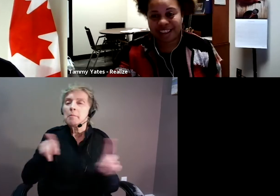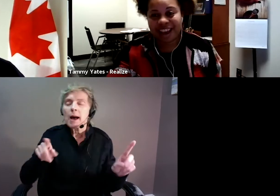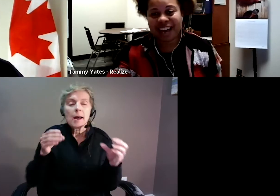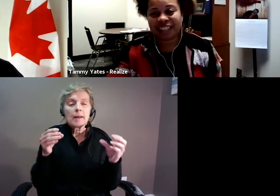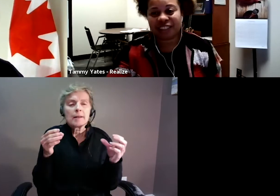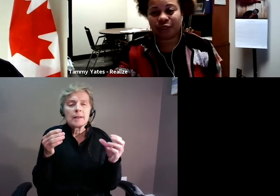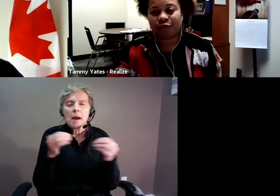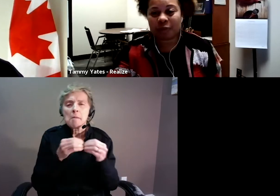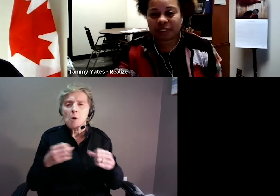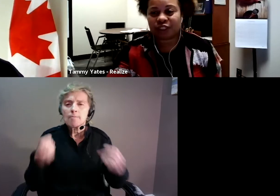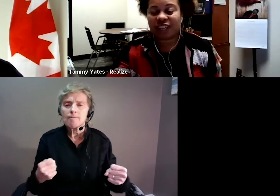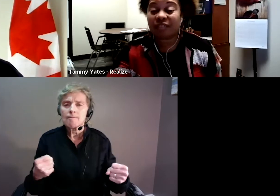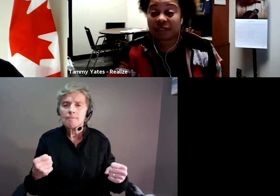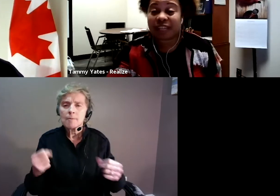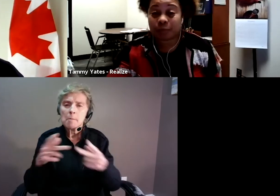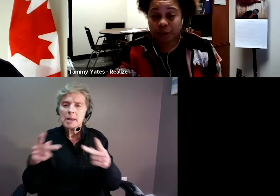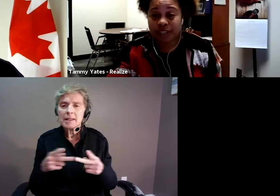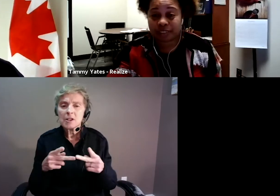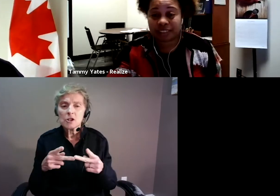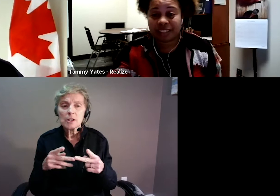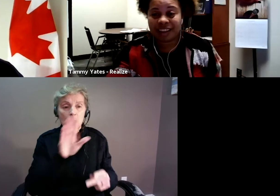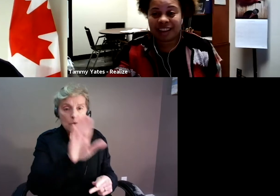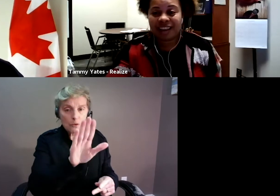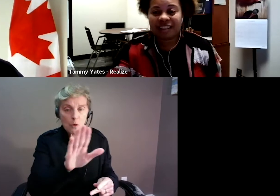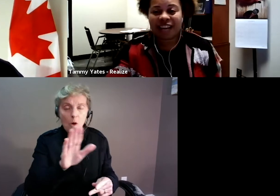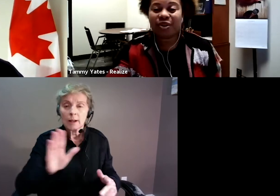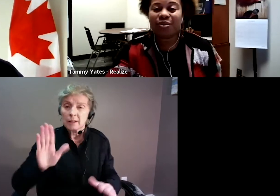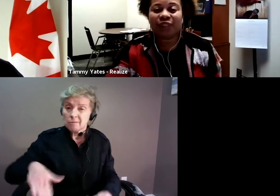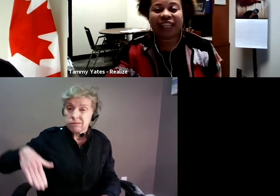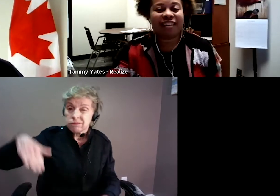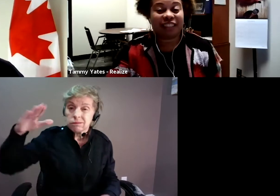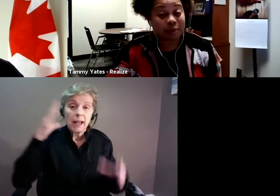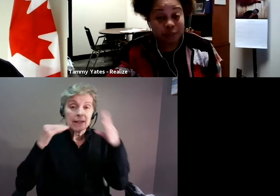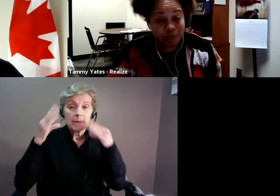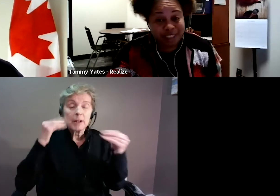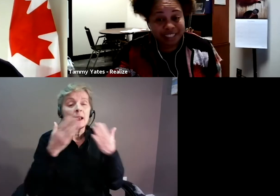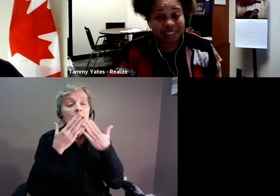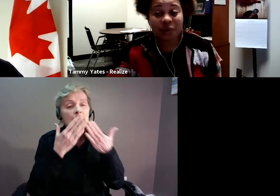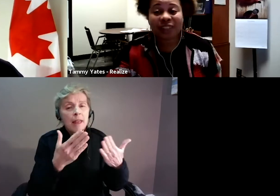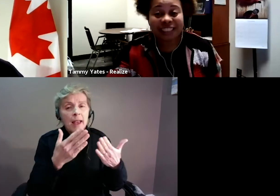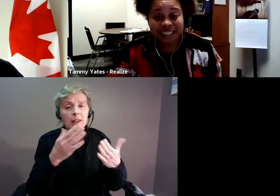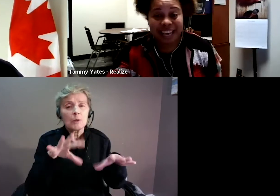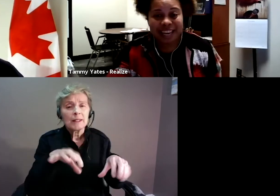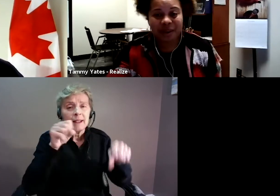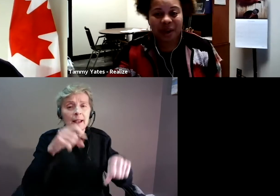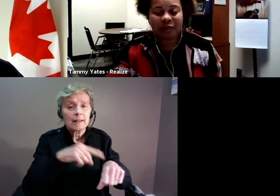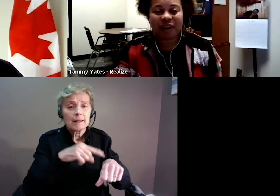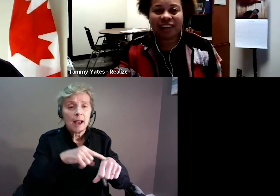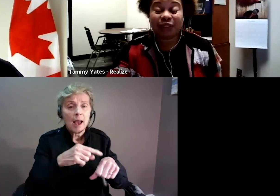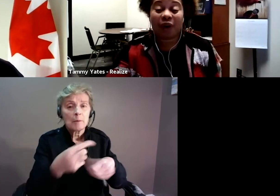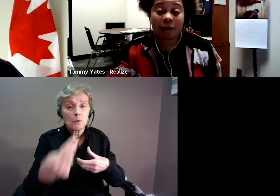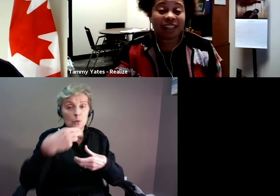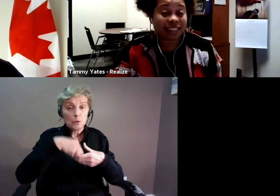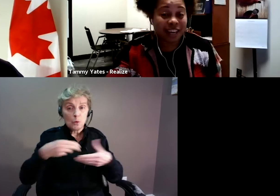position, and that is from a position of lived experience. Thank you for taking the time to be with us, not only today,